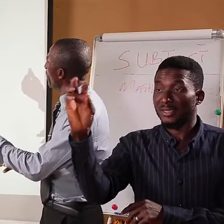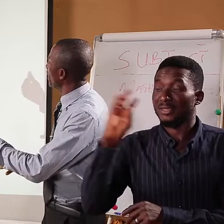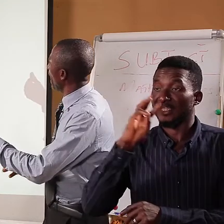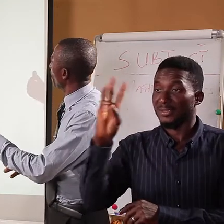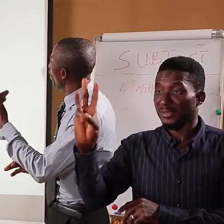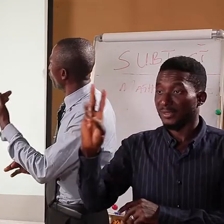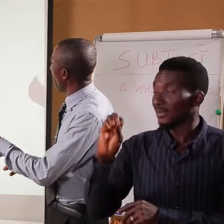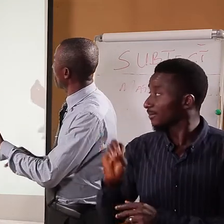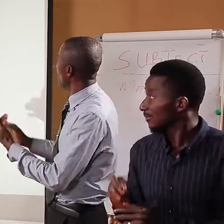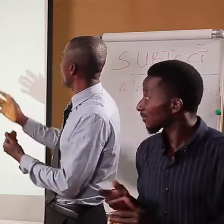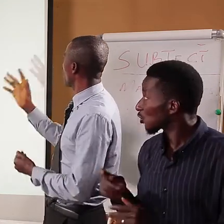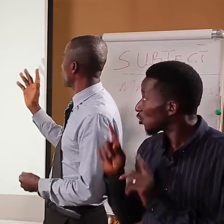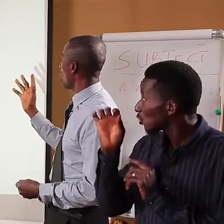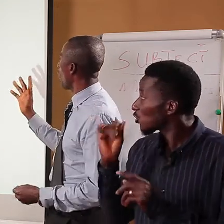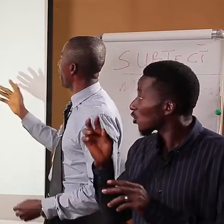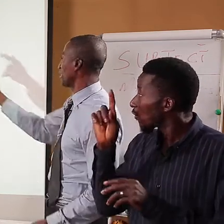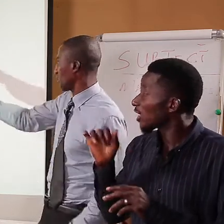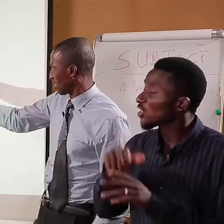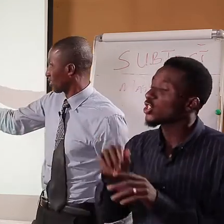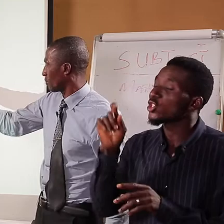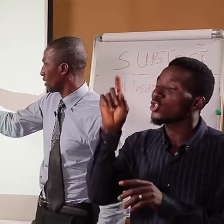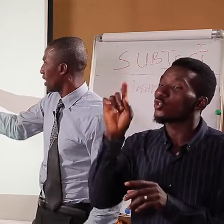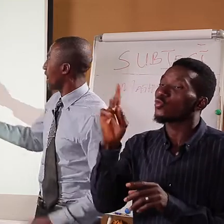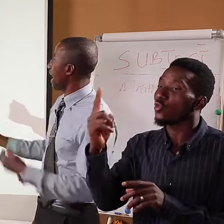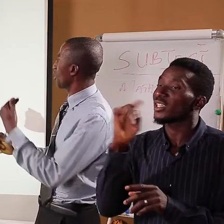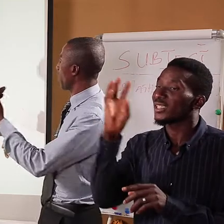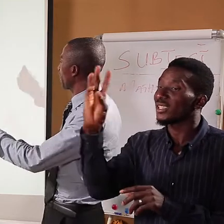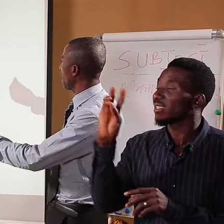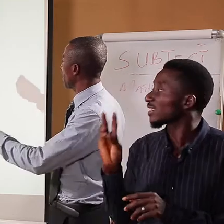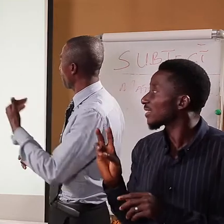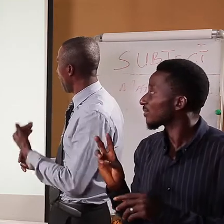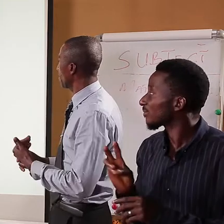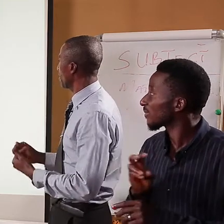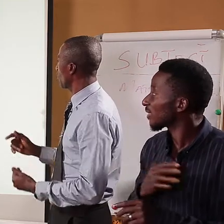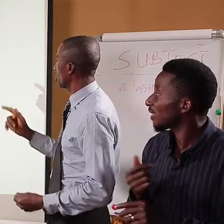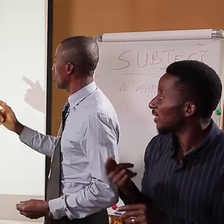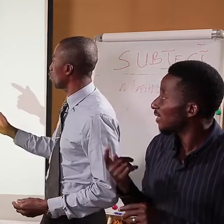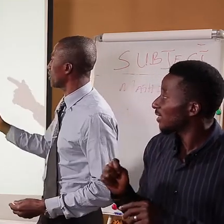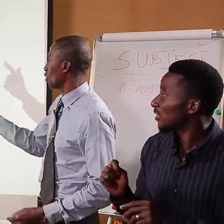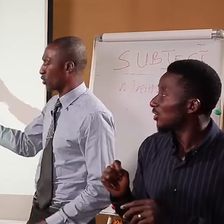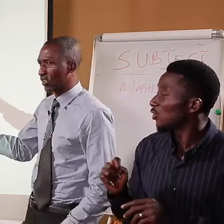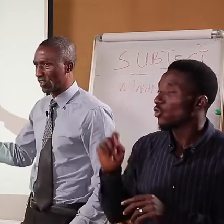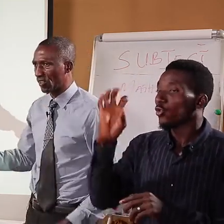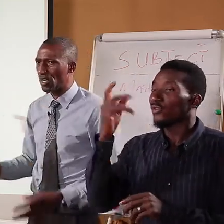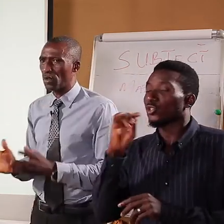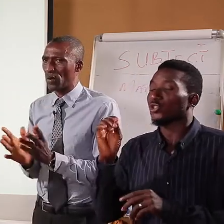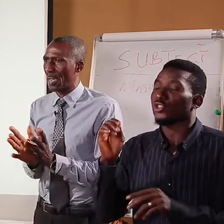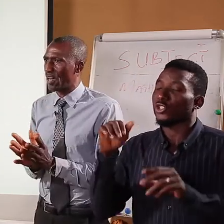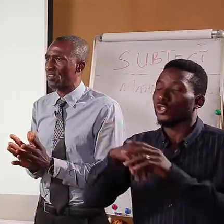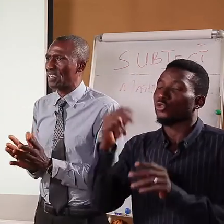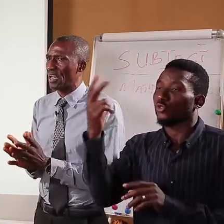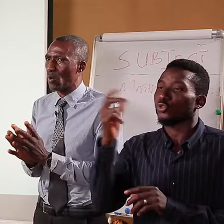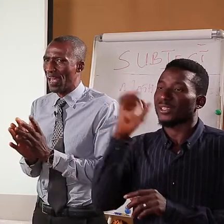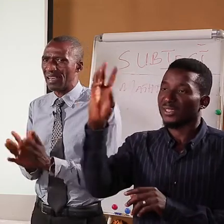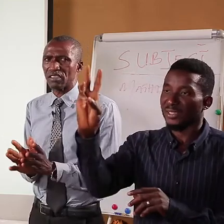the coefficient of x in equation 1 is 6. And the coefficient of x in equation 2 is also 6. You can